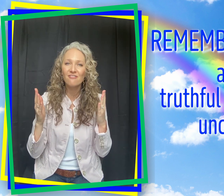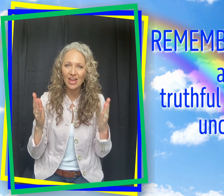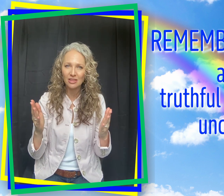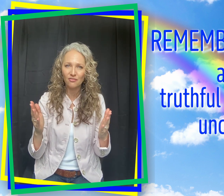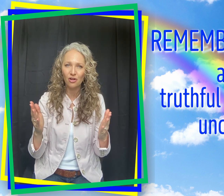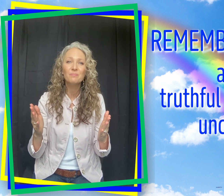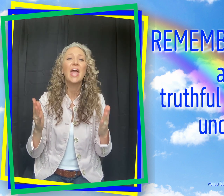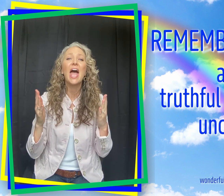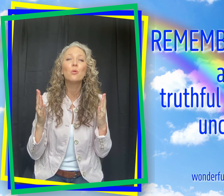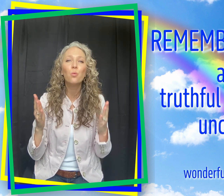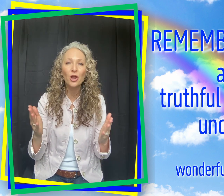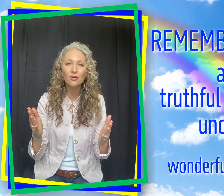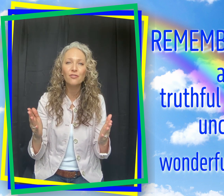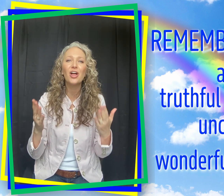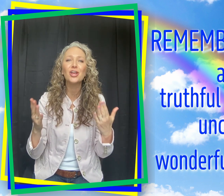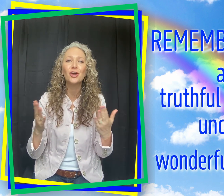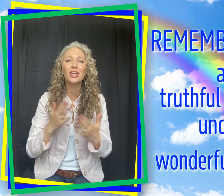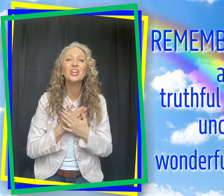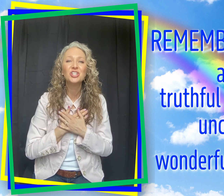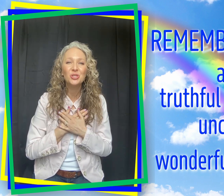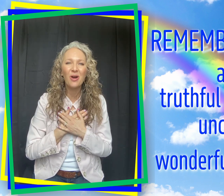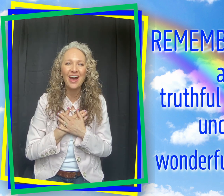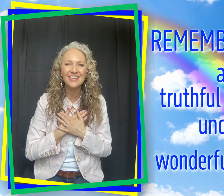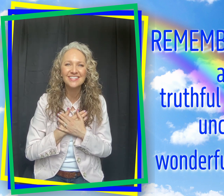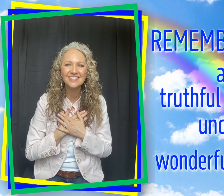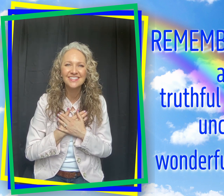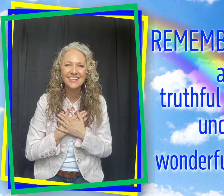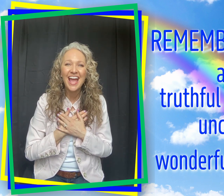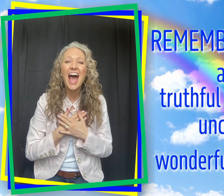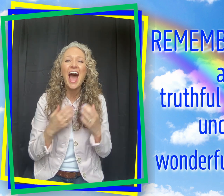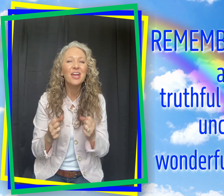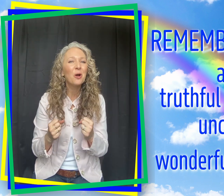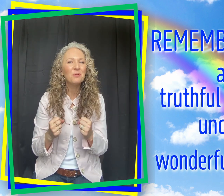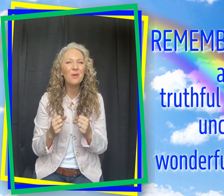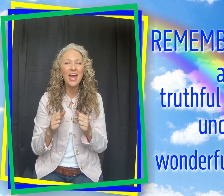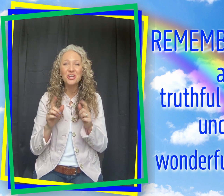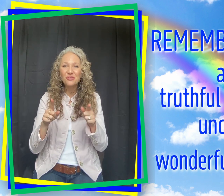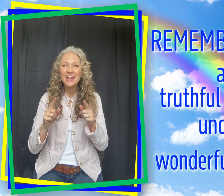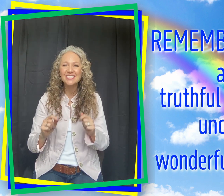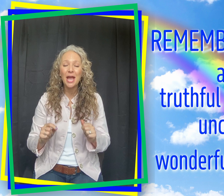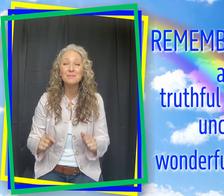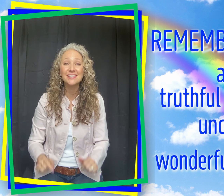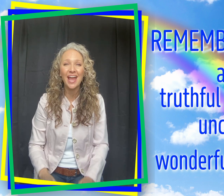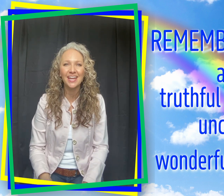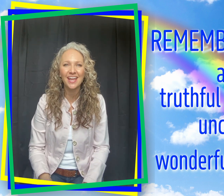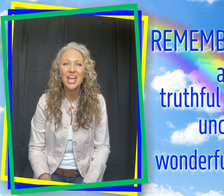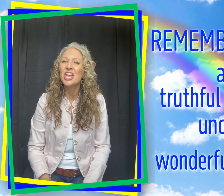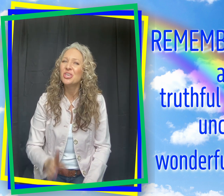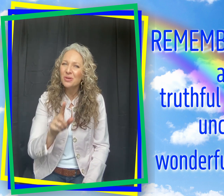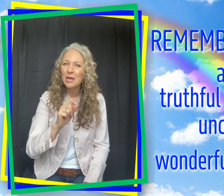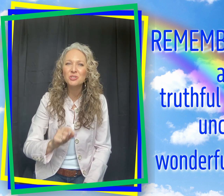so faithful and wonderful and good to us. I hope you had a great time